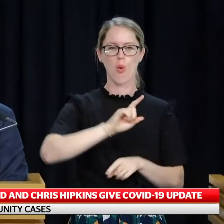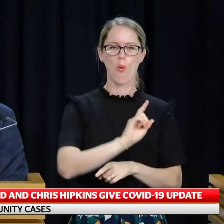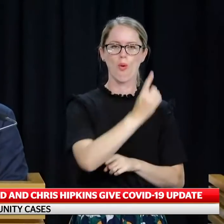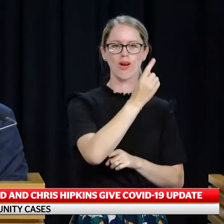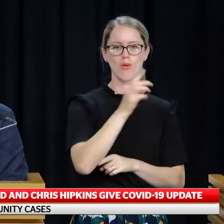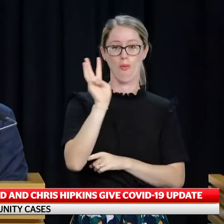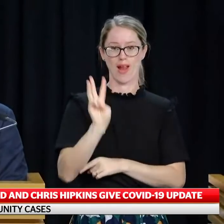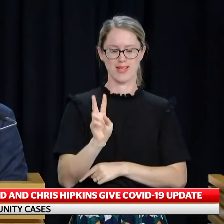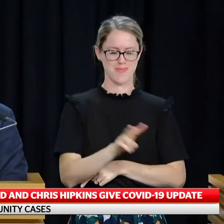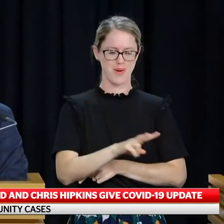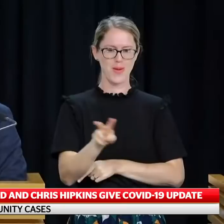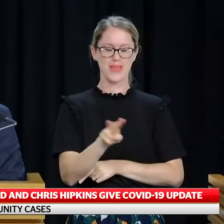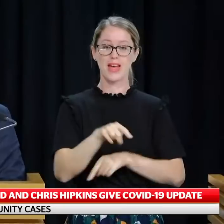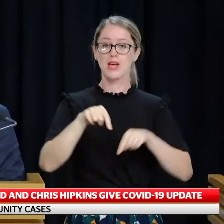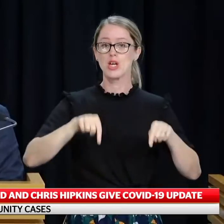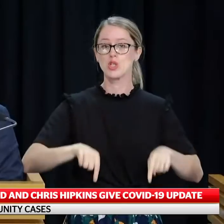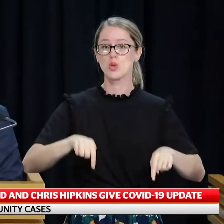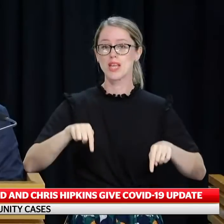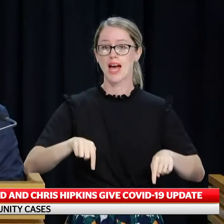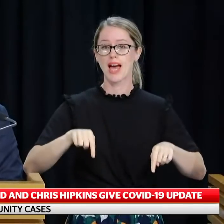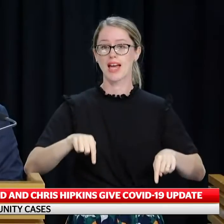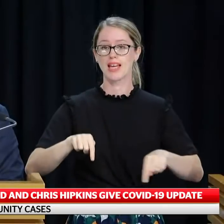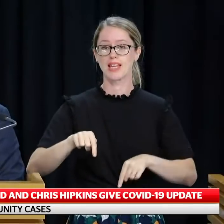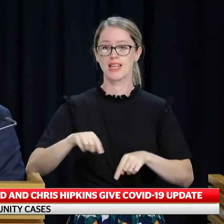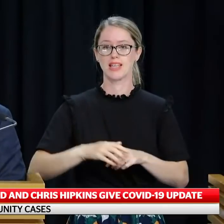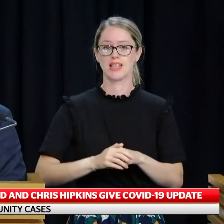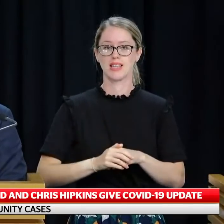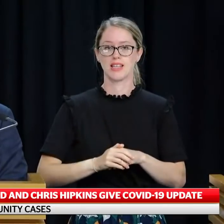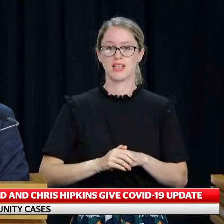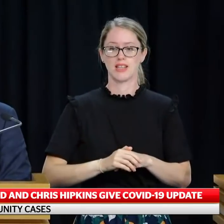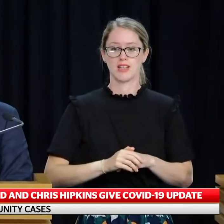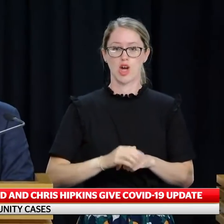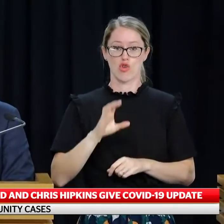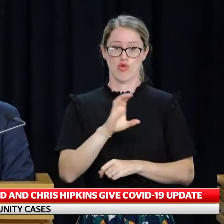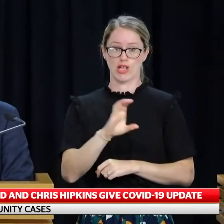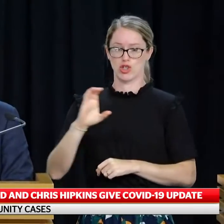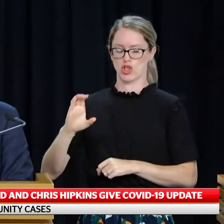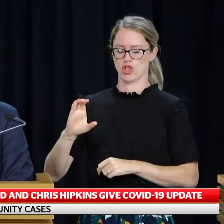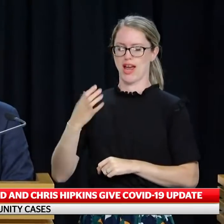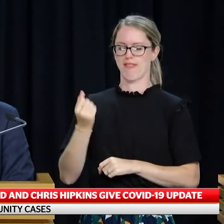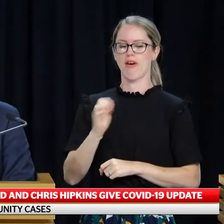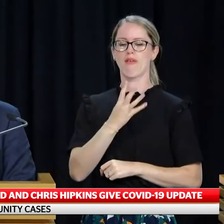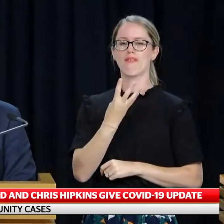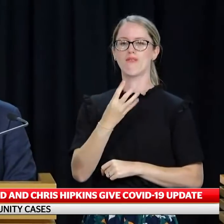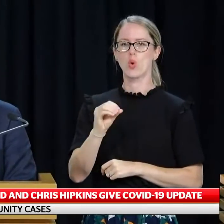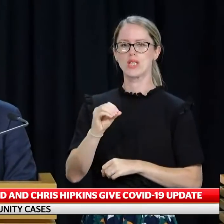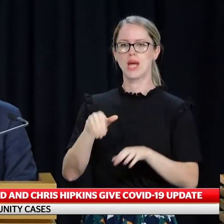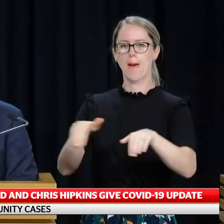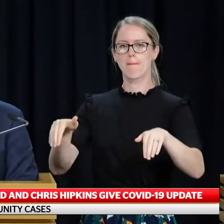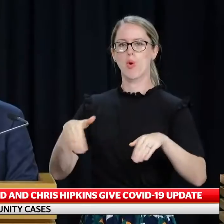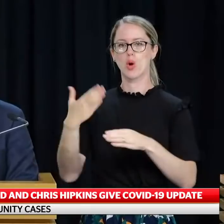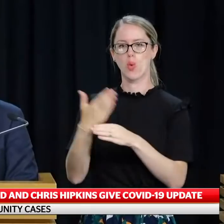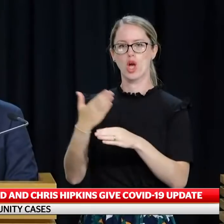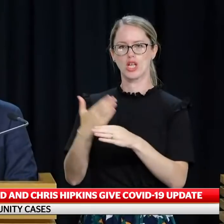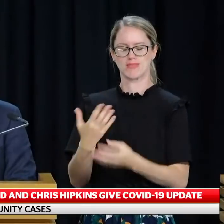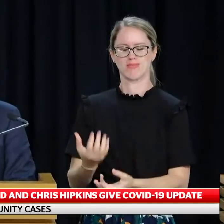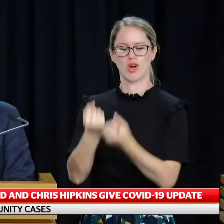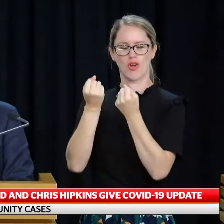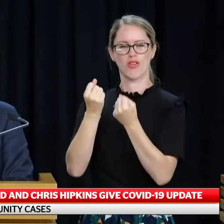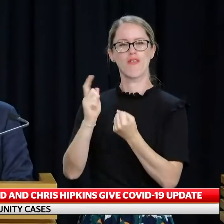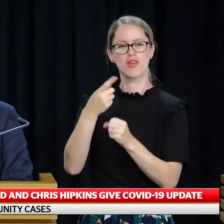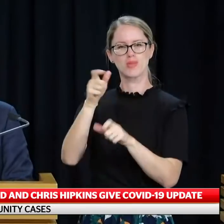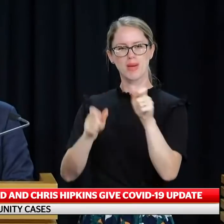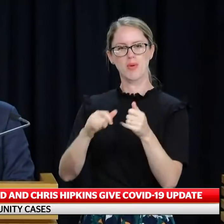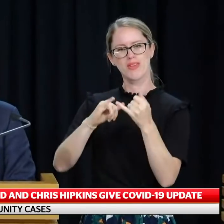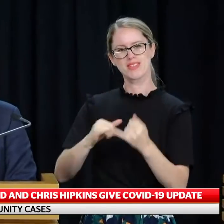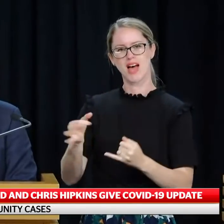Auckland and Wellington, and today the first 40 border workers at Christchurch International Airport were the first in the South Island to